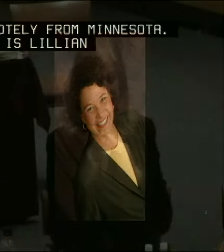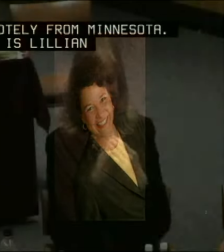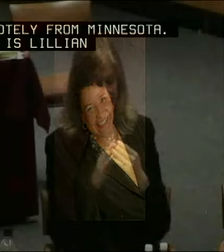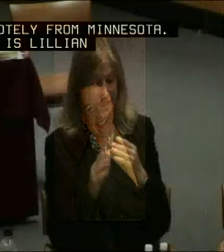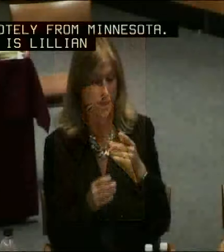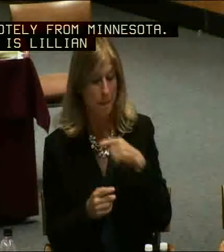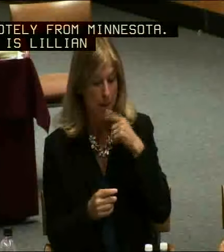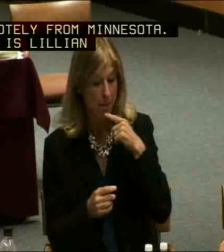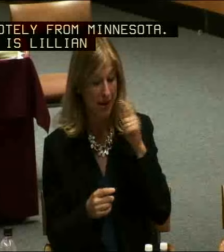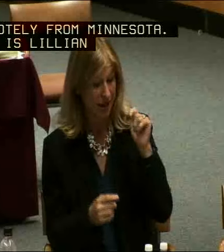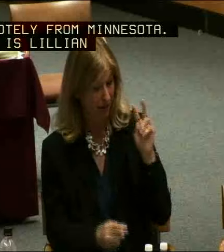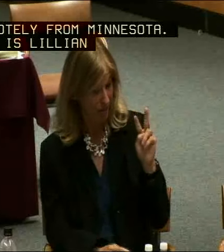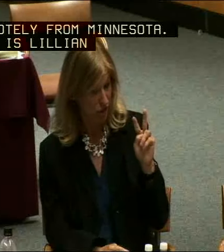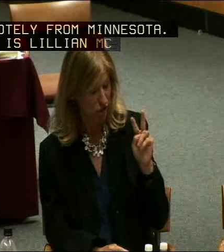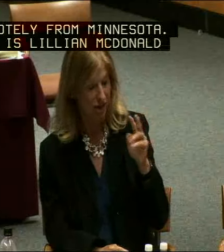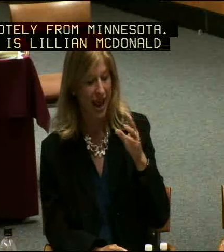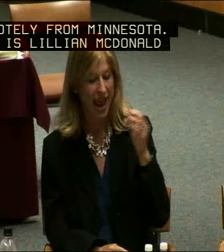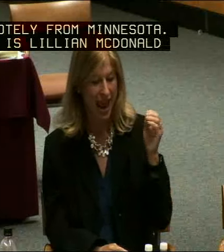Executive Director